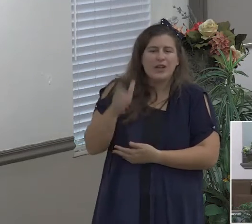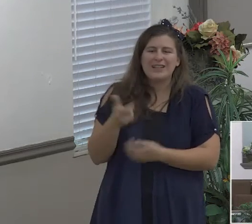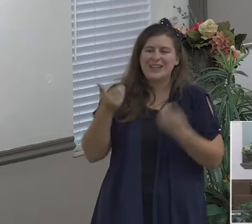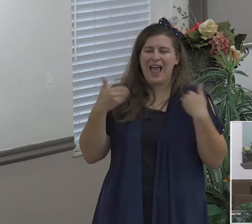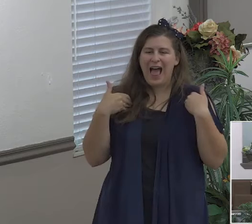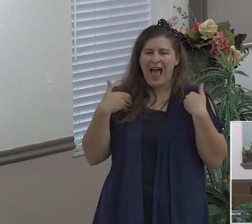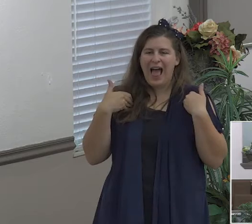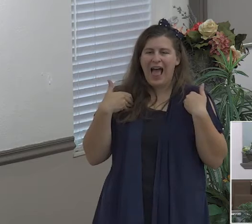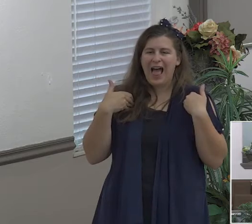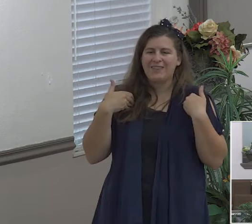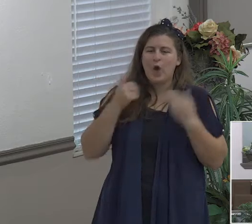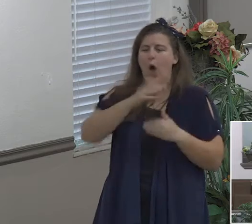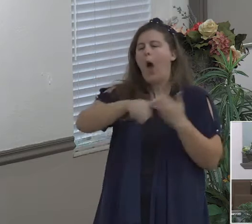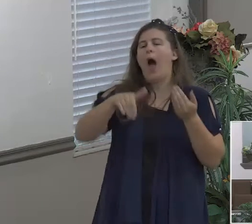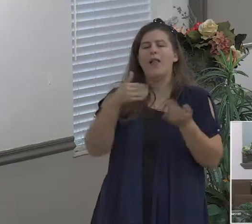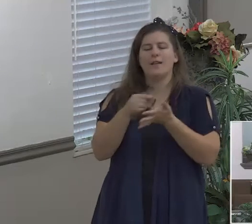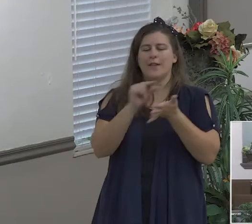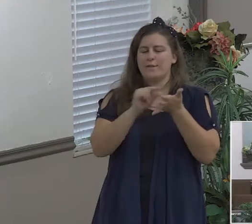do